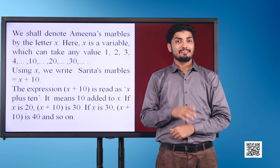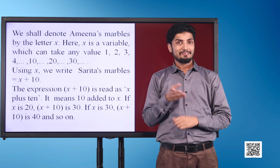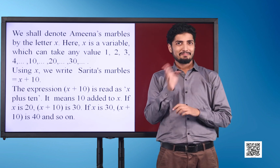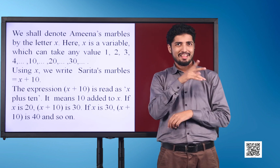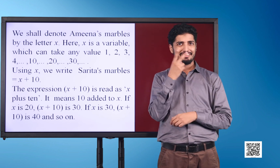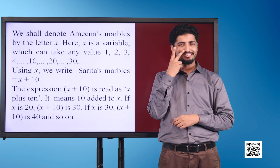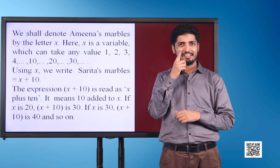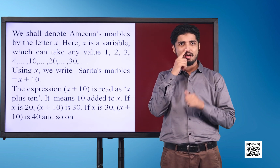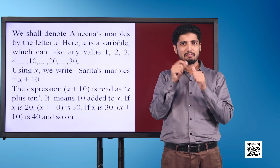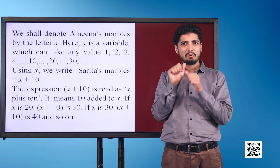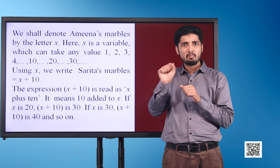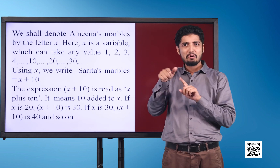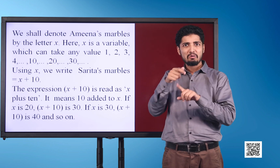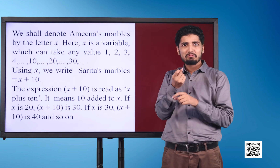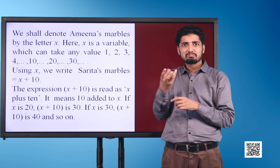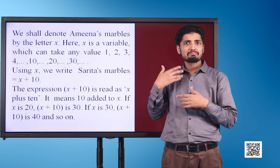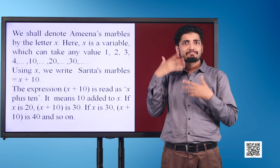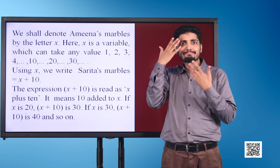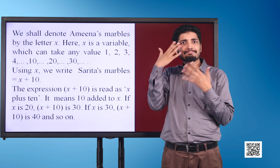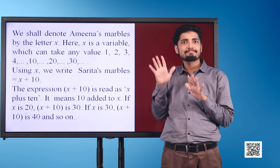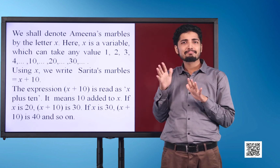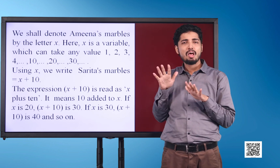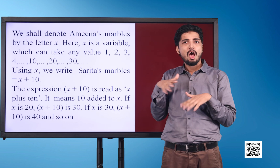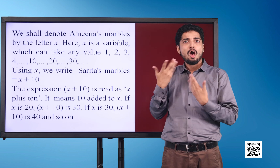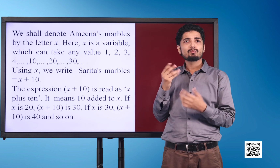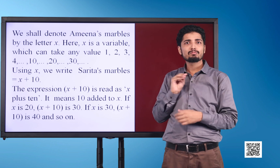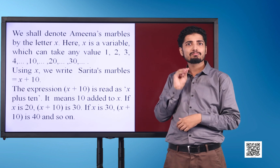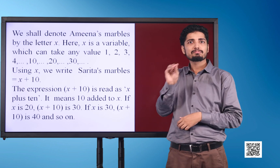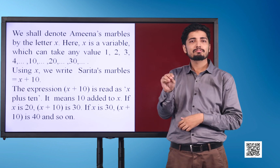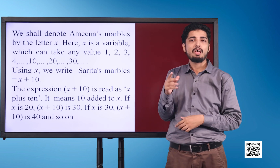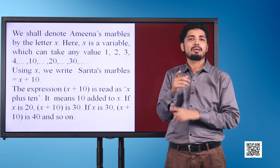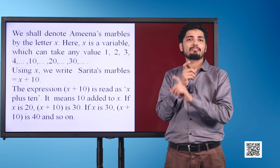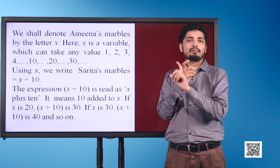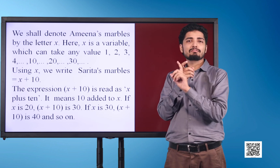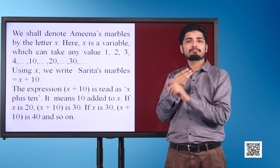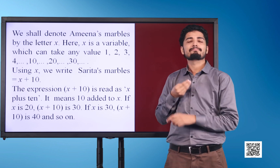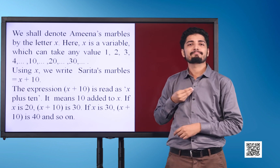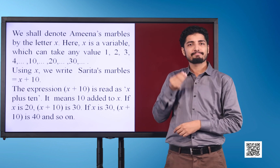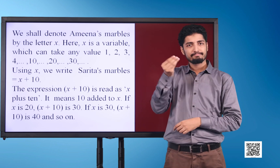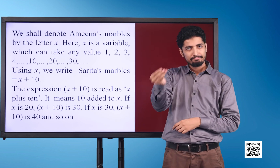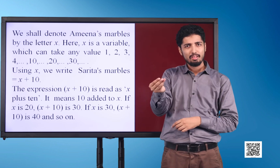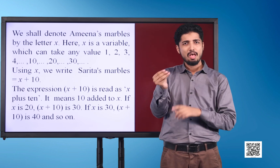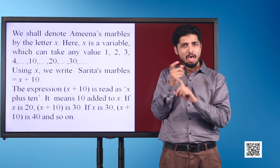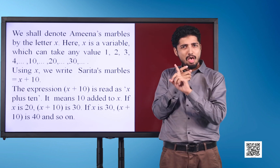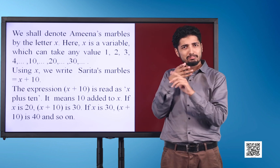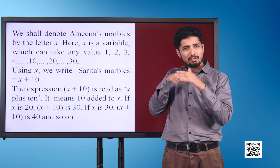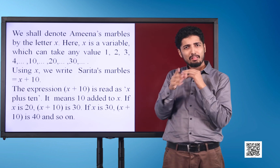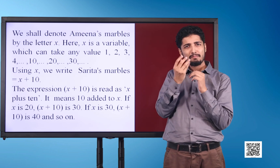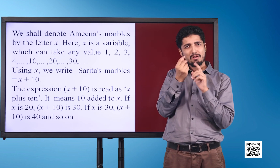We shall denote Amina's marbles by the letter X. Here, X is a variable which can take any